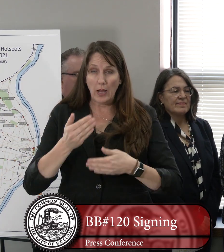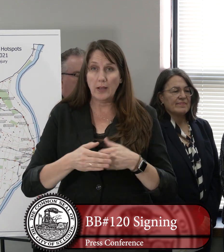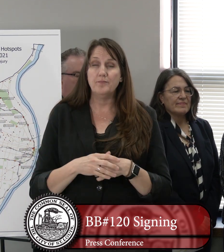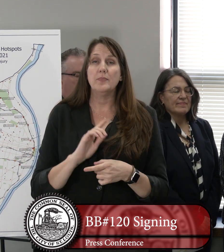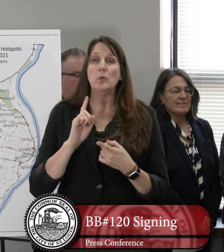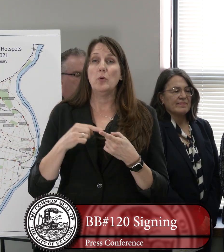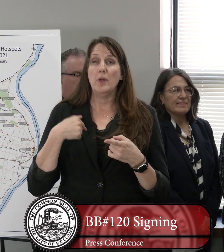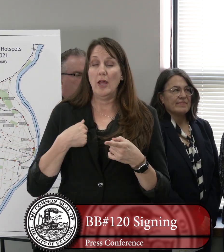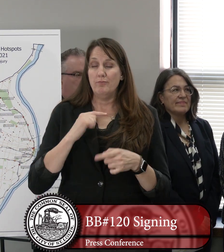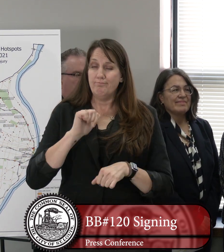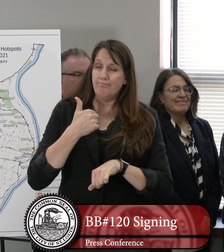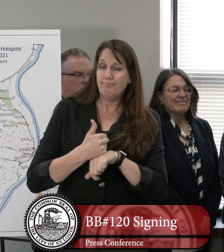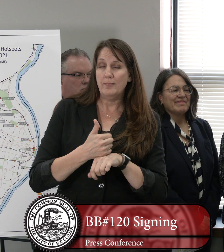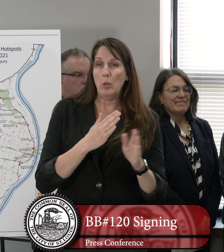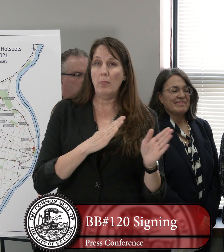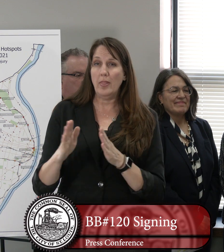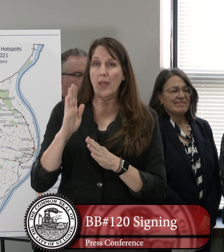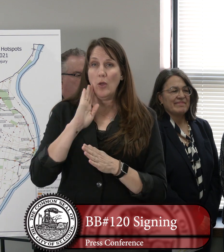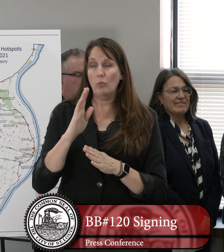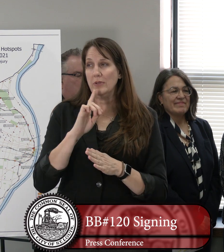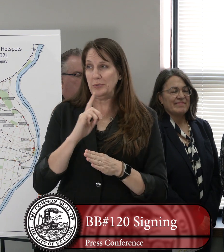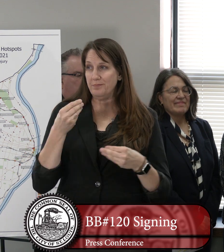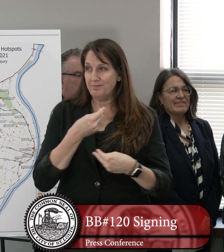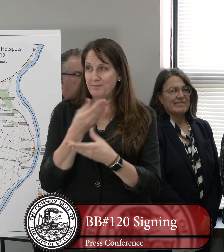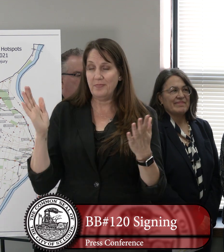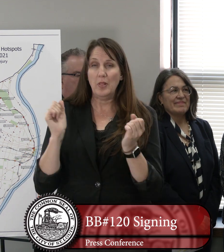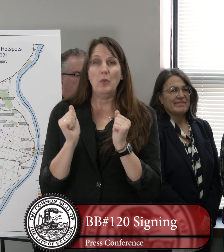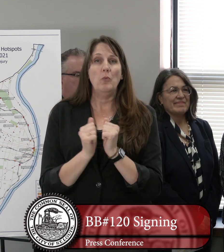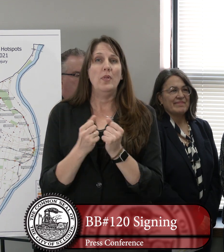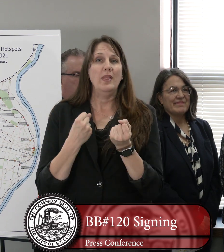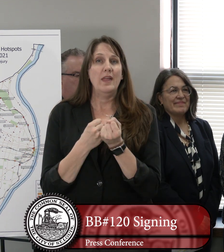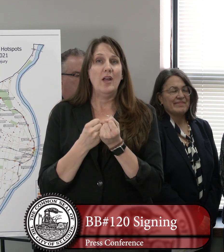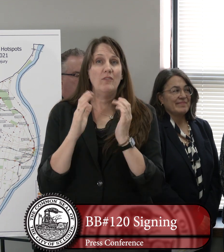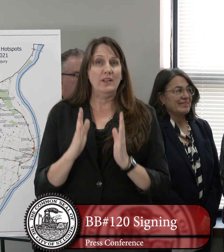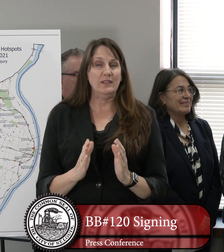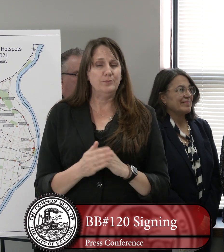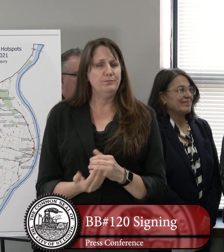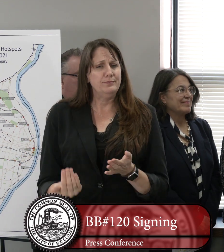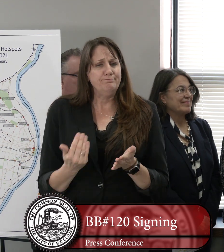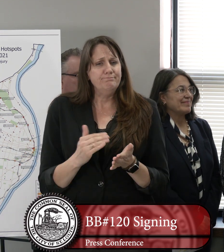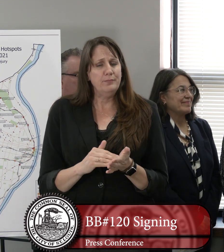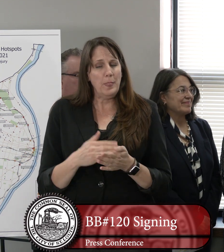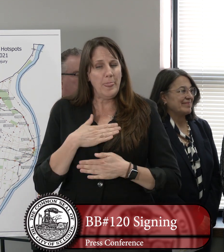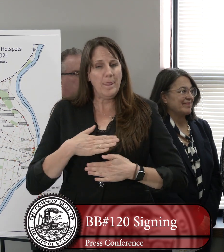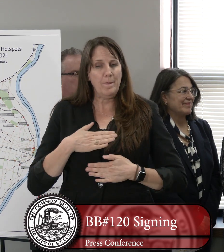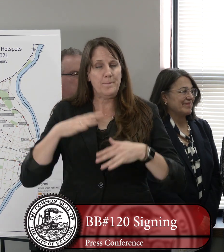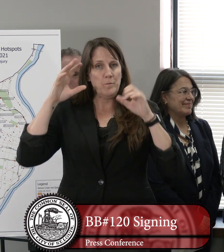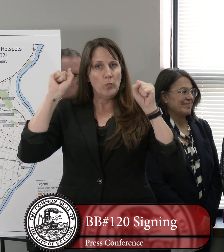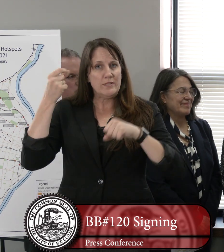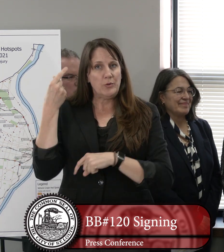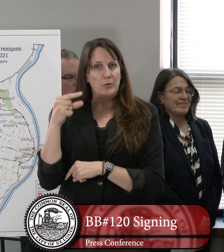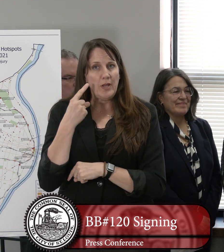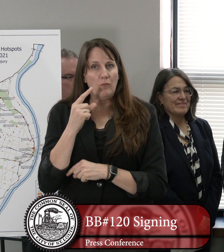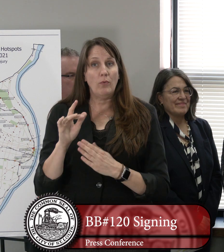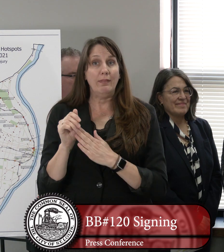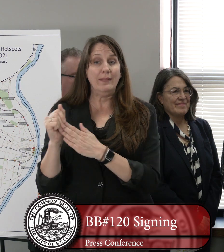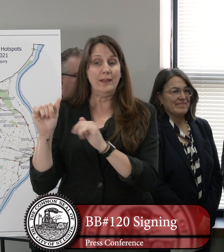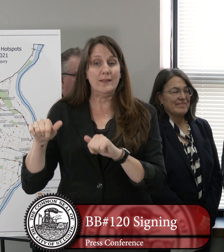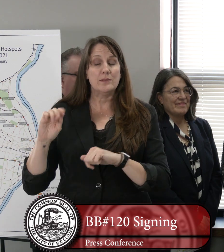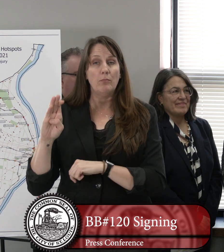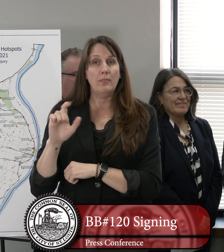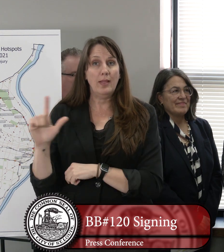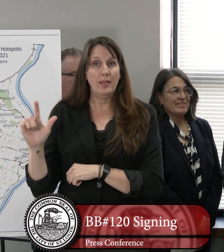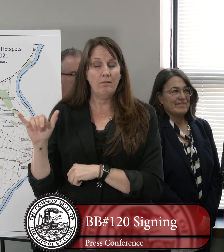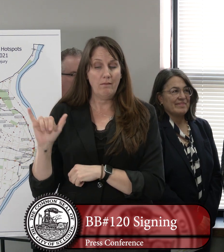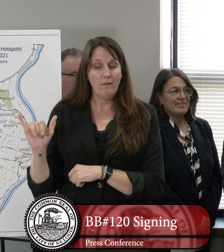it with our advocates as well. Again, I appreciate President Green for her leadership on this bill, as well as the local advocates who have